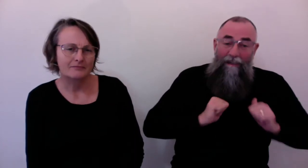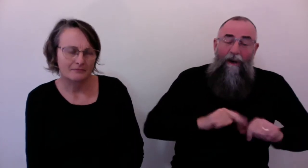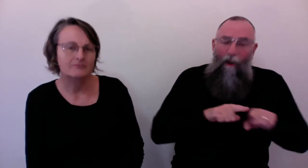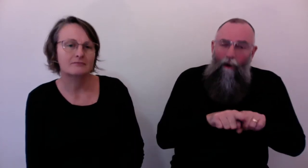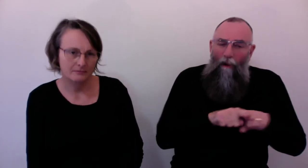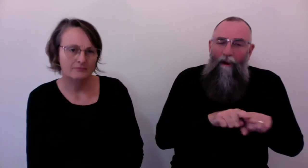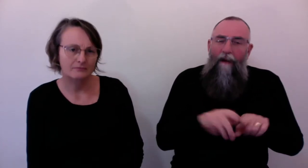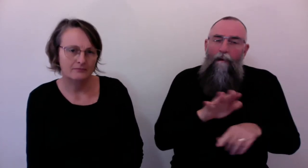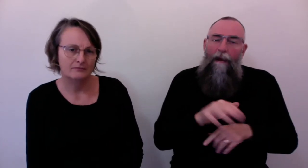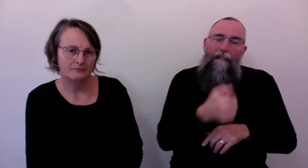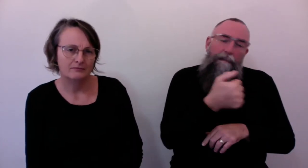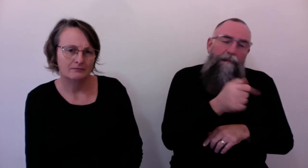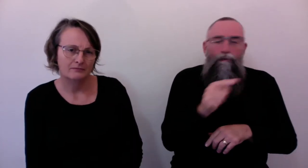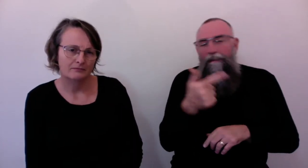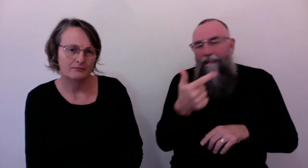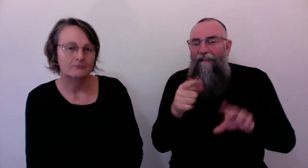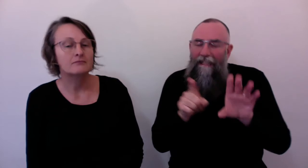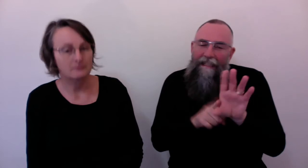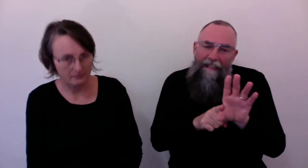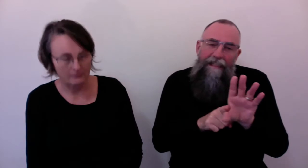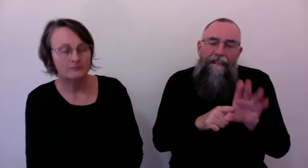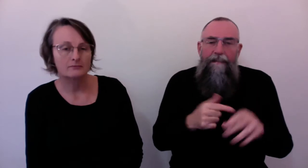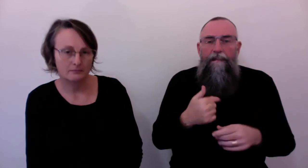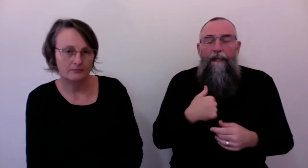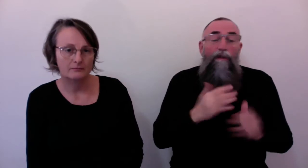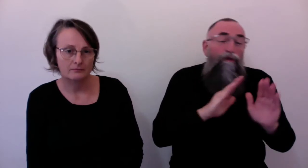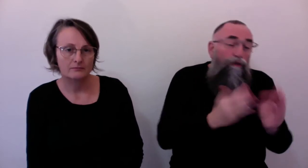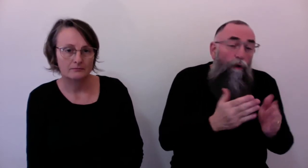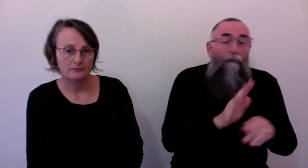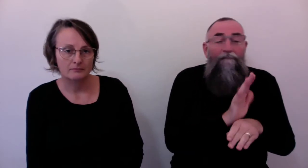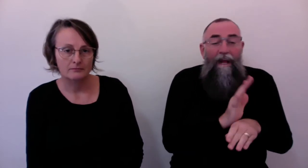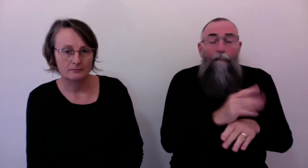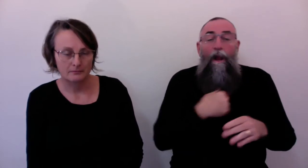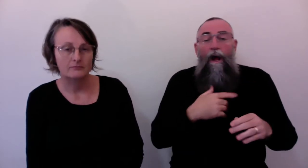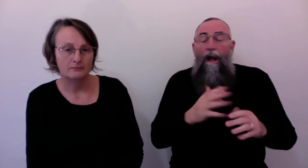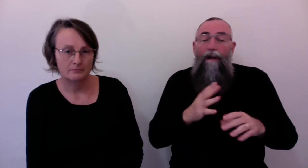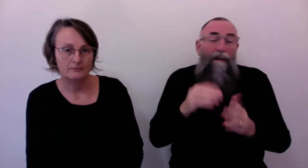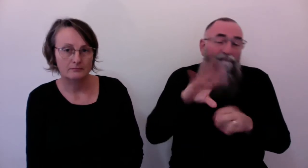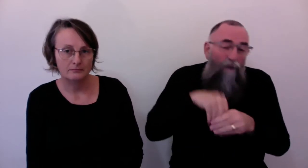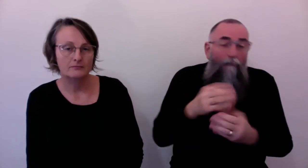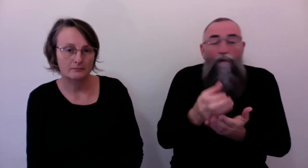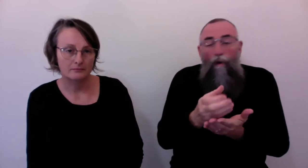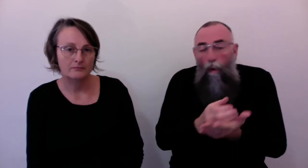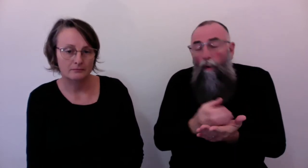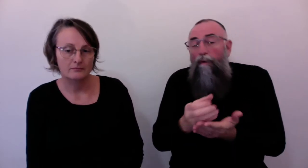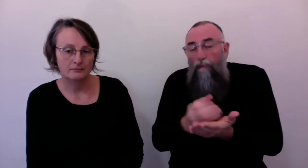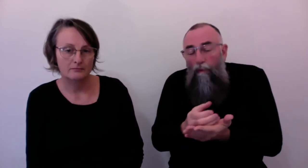6 to 7 years. And I just did like short films and like courses and stuff like that. But it's